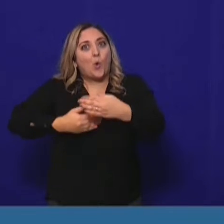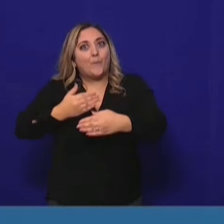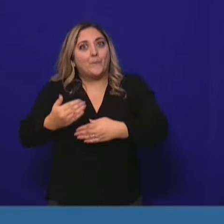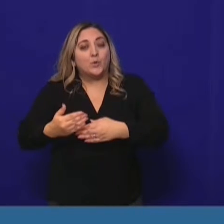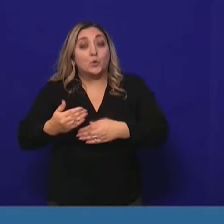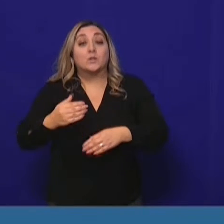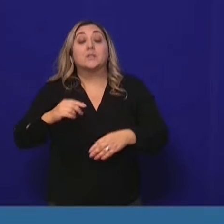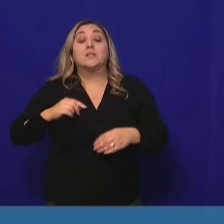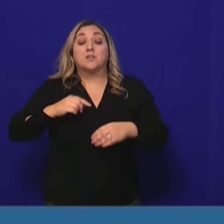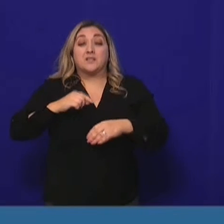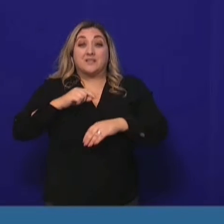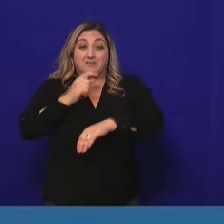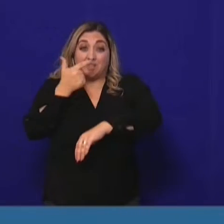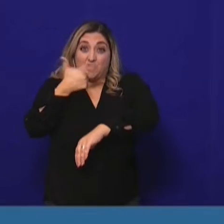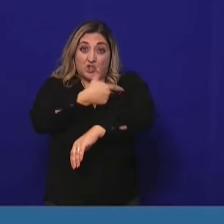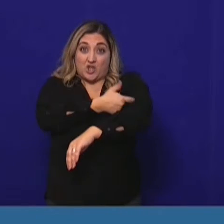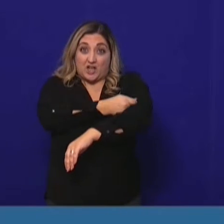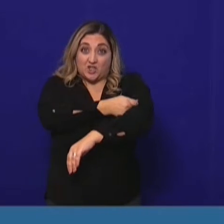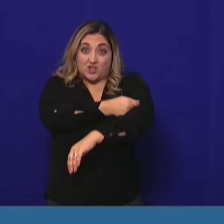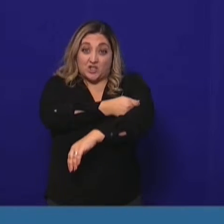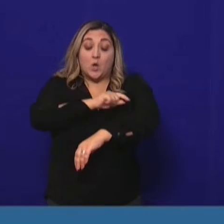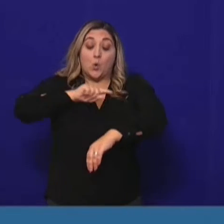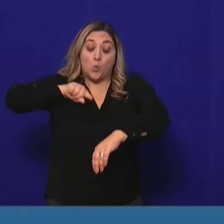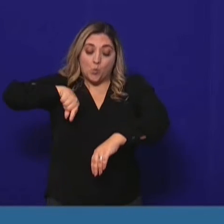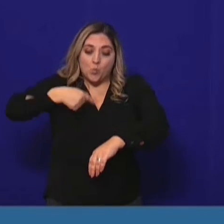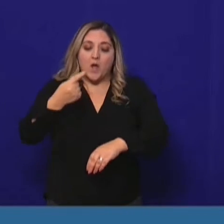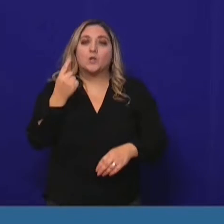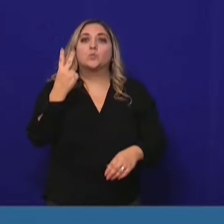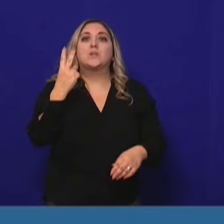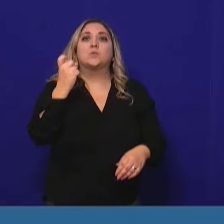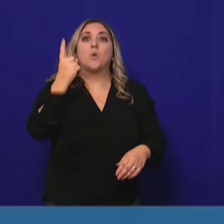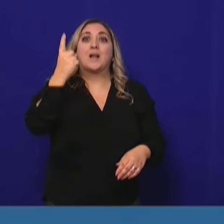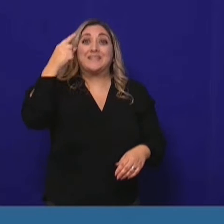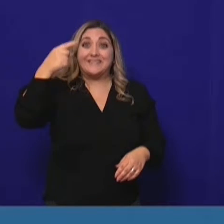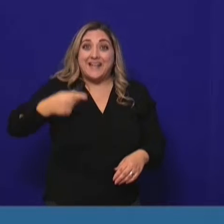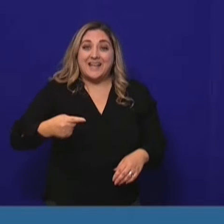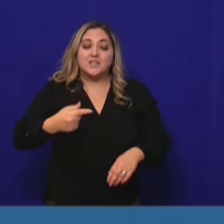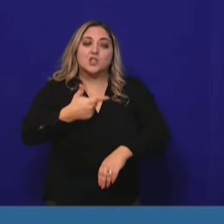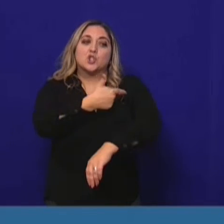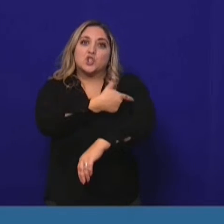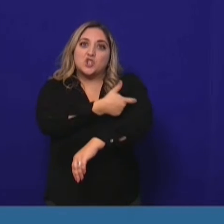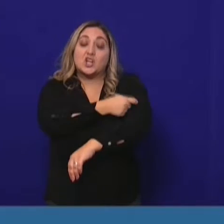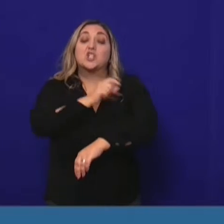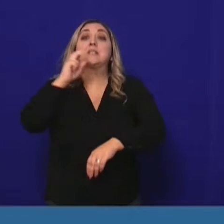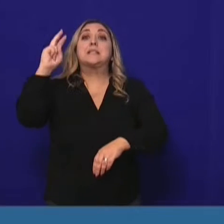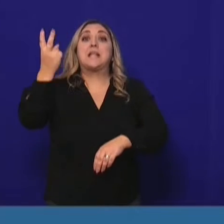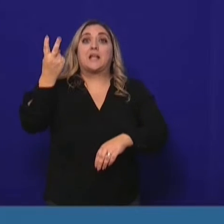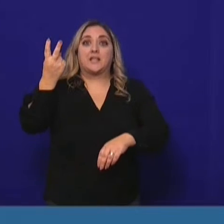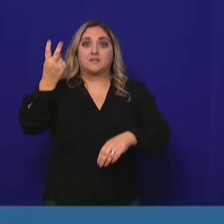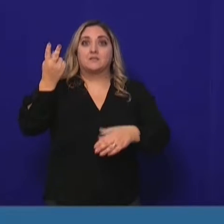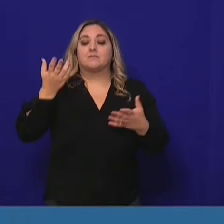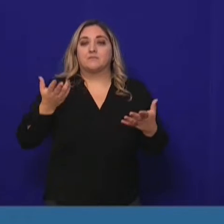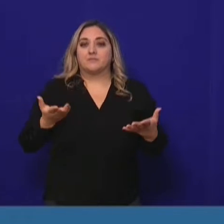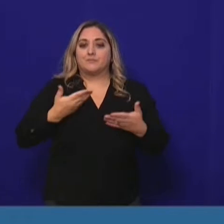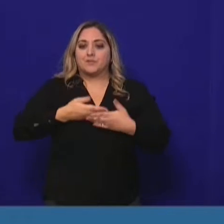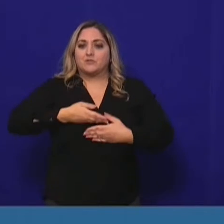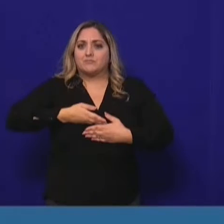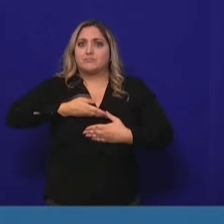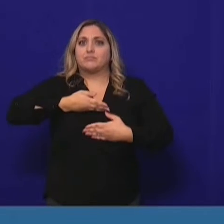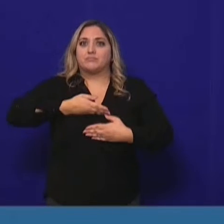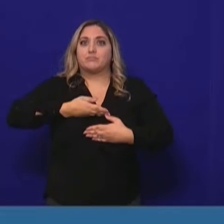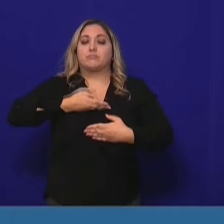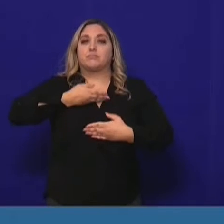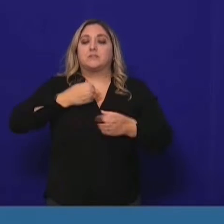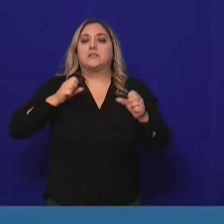mbagħad wara 21 days irid jieħu mbagħad doża oħra, allura hemmhekk tkun qed tibboostja l-immunity u trid propju